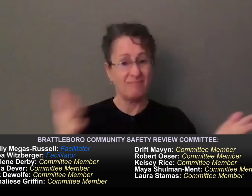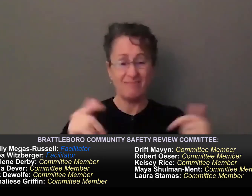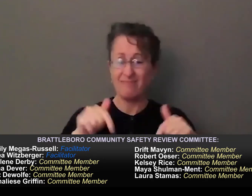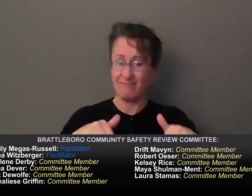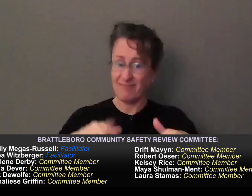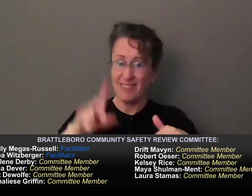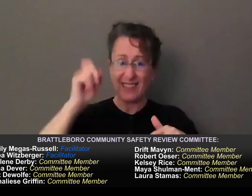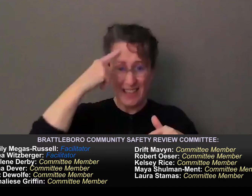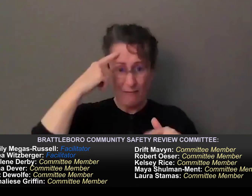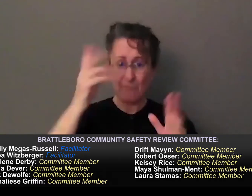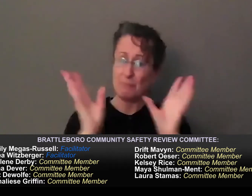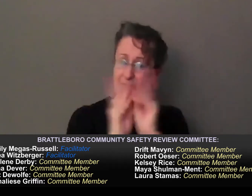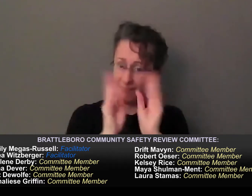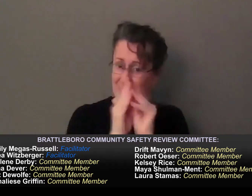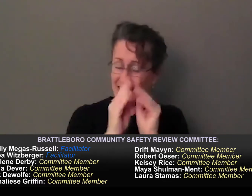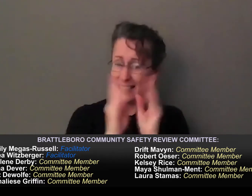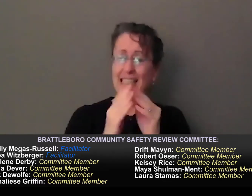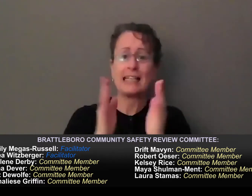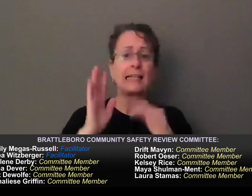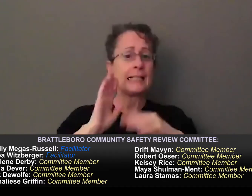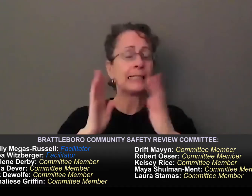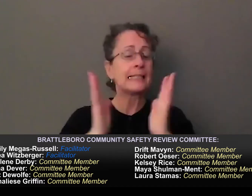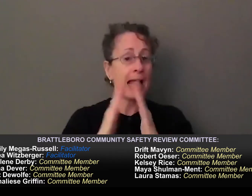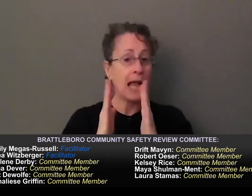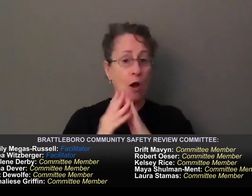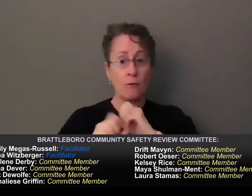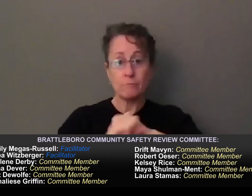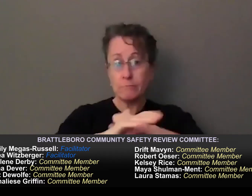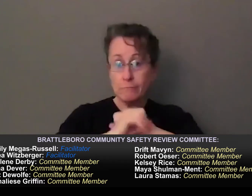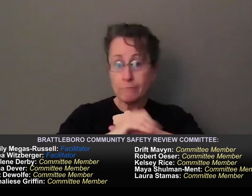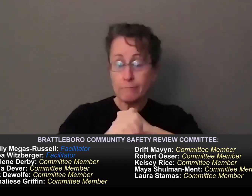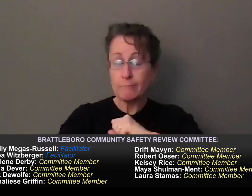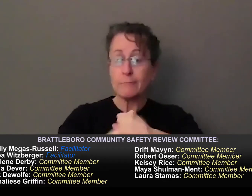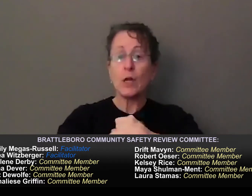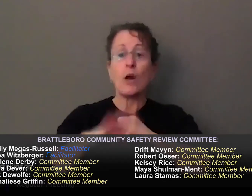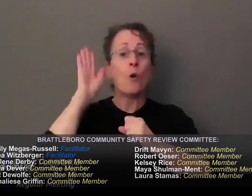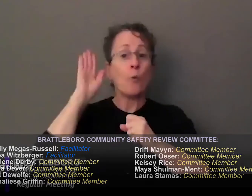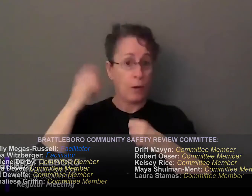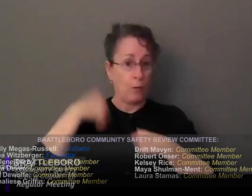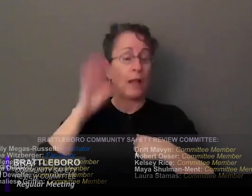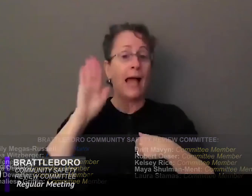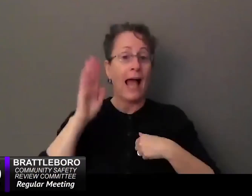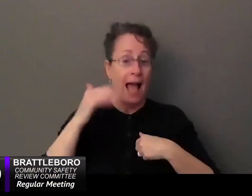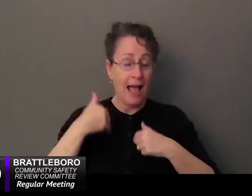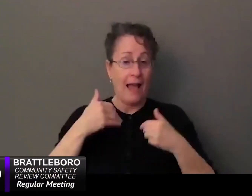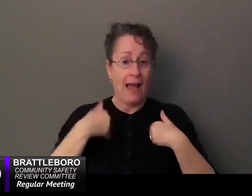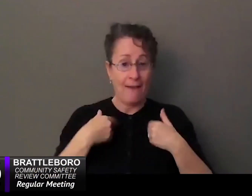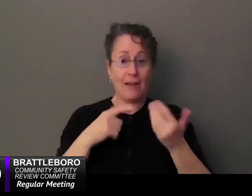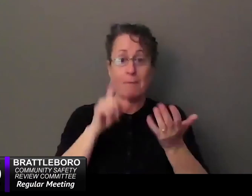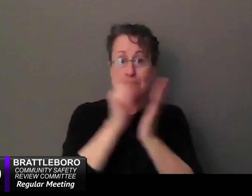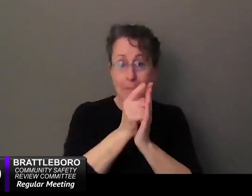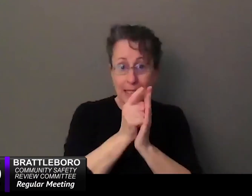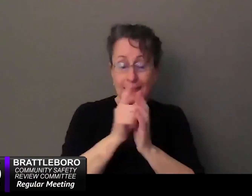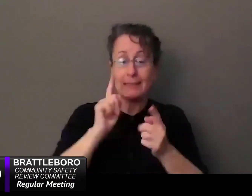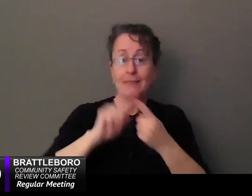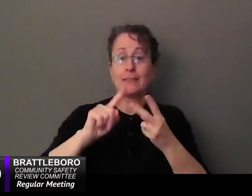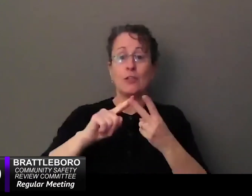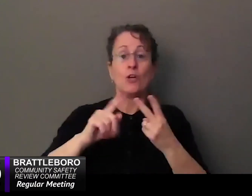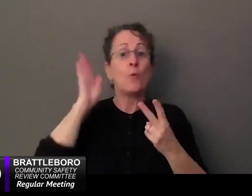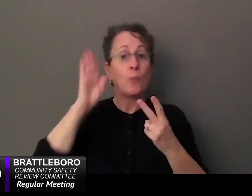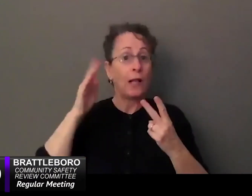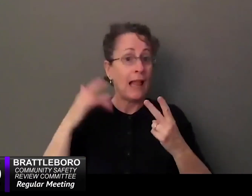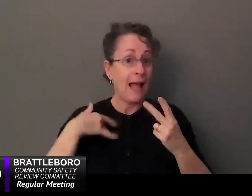going to be recorded. We're going to save a transcription. We're going to take minutes. So everything that you say here is very quotable.